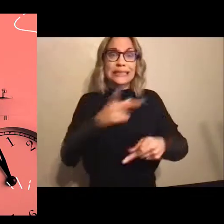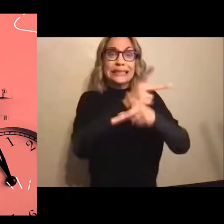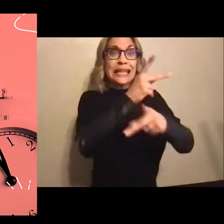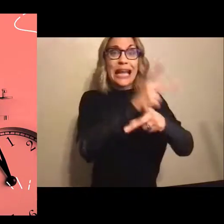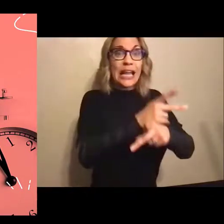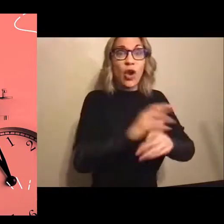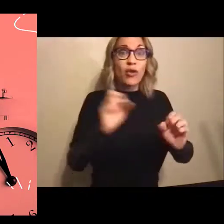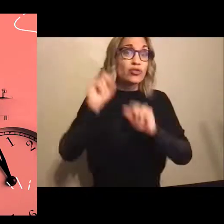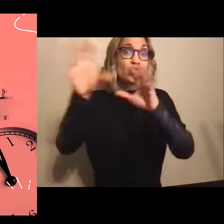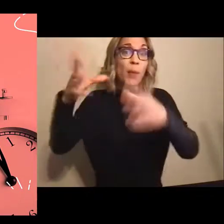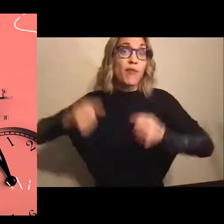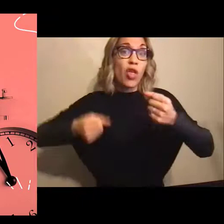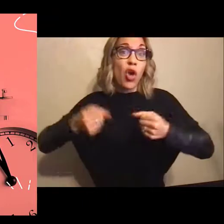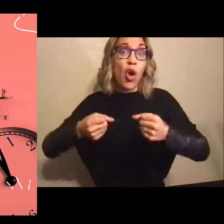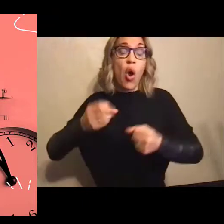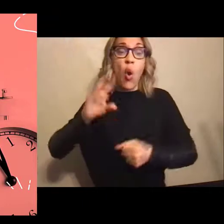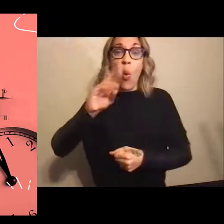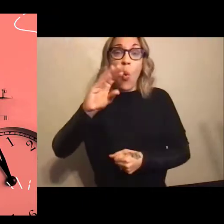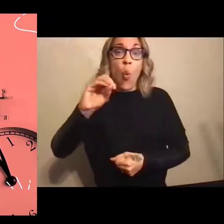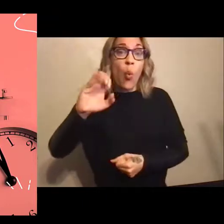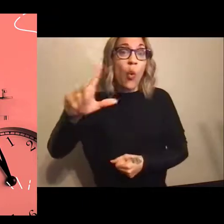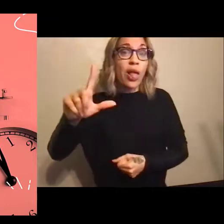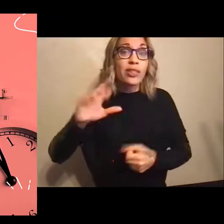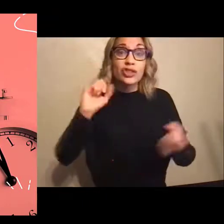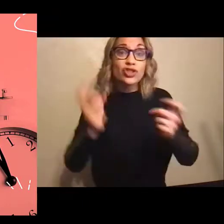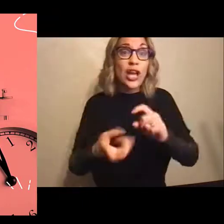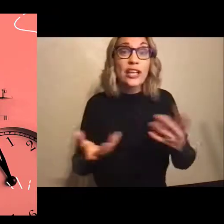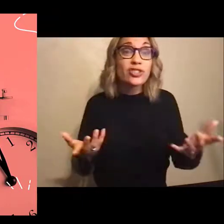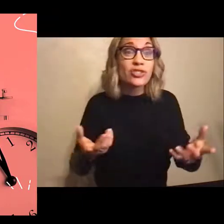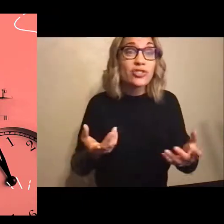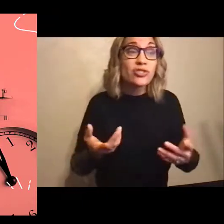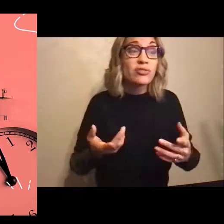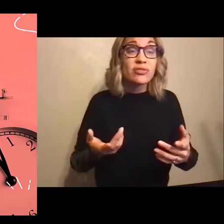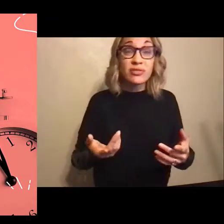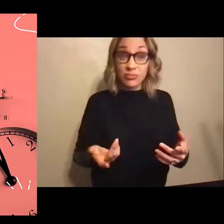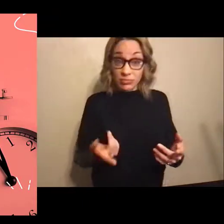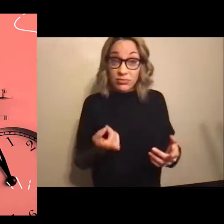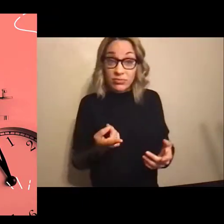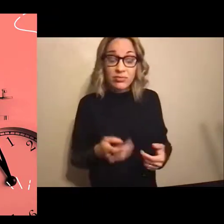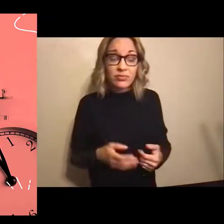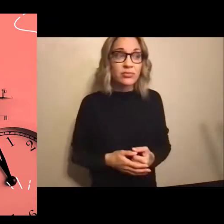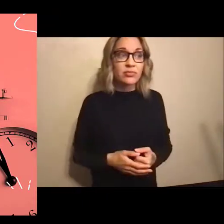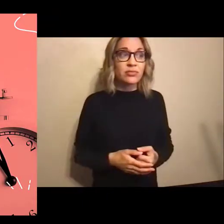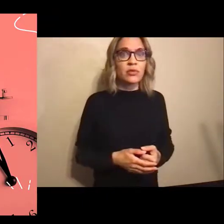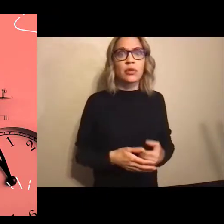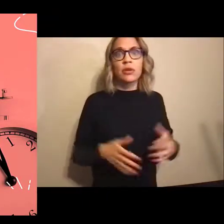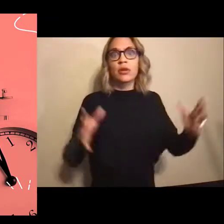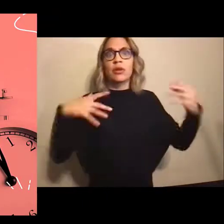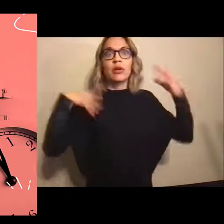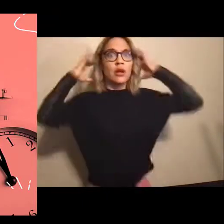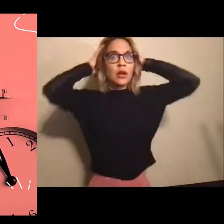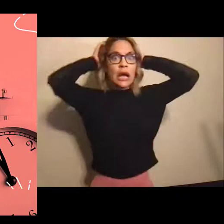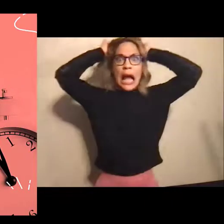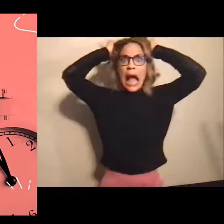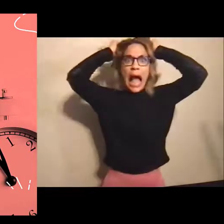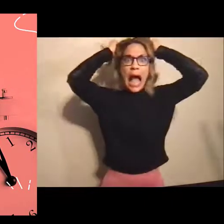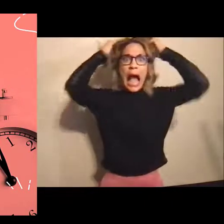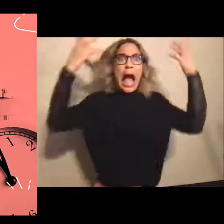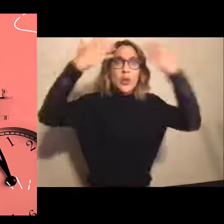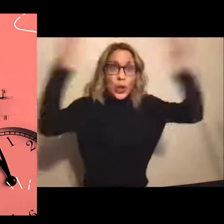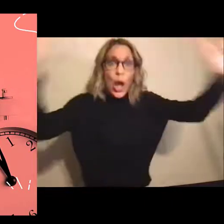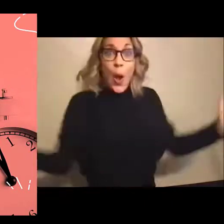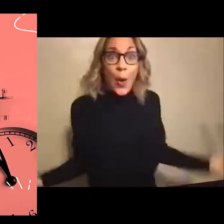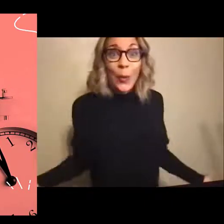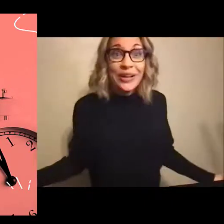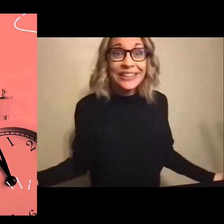Rosemary, can you, I don't know, whatever it is, can you drop off the car and get the oil changed, or whatever task we might need to do?